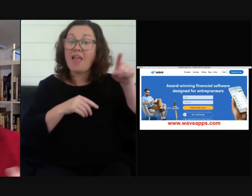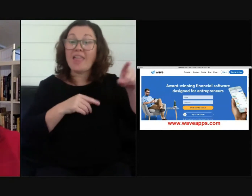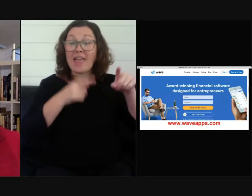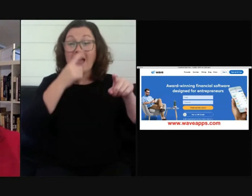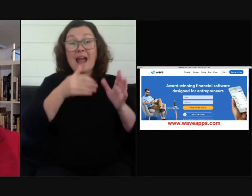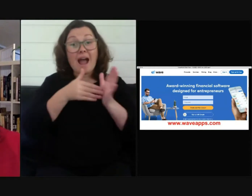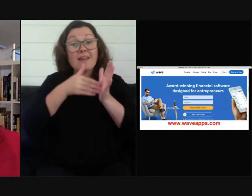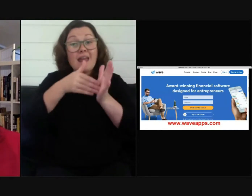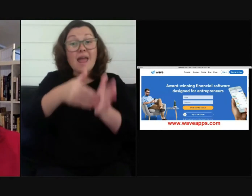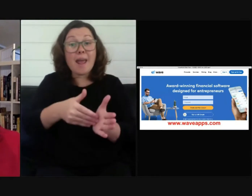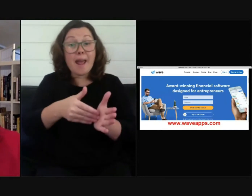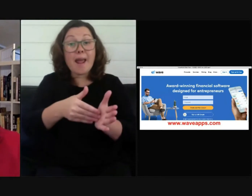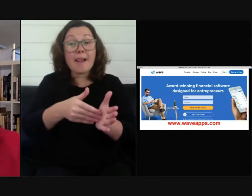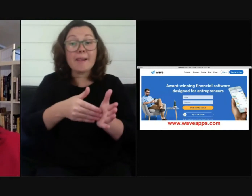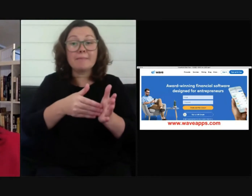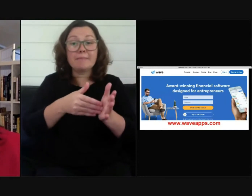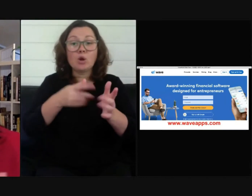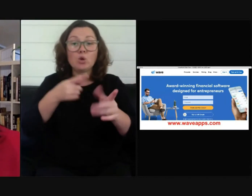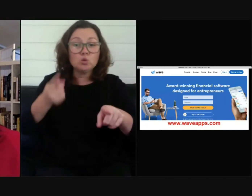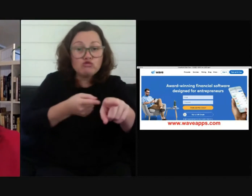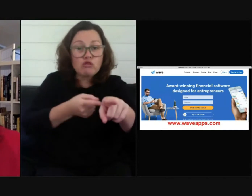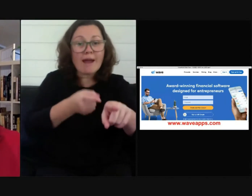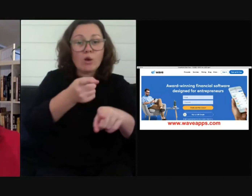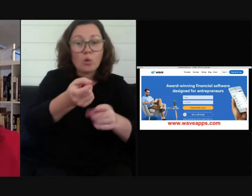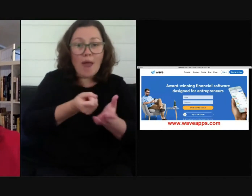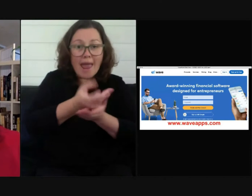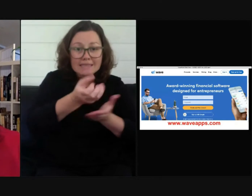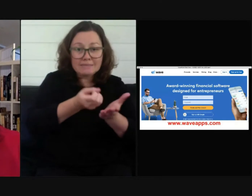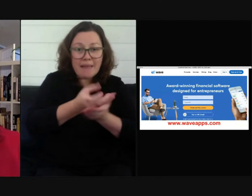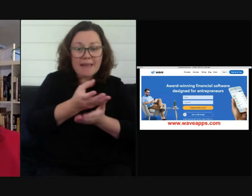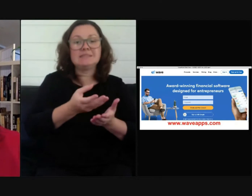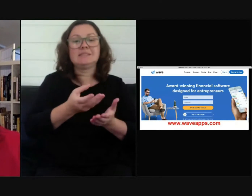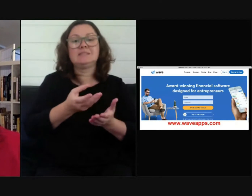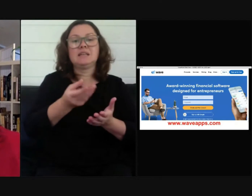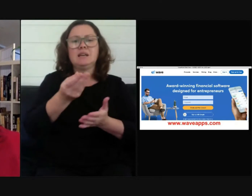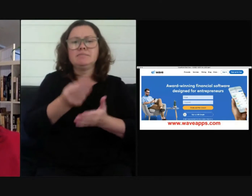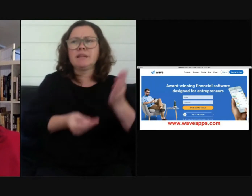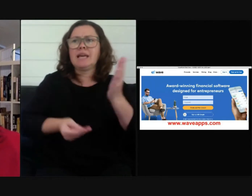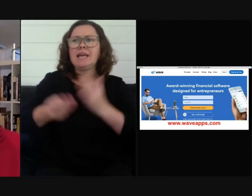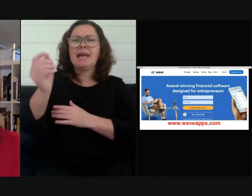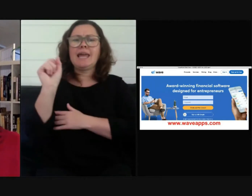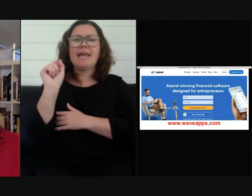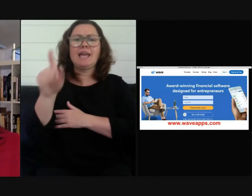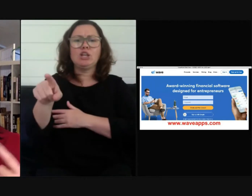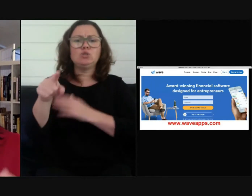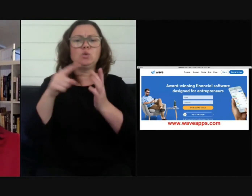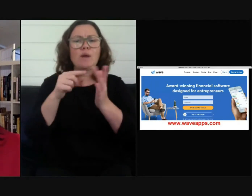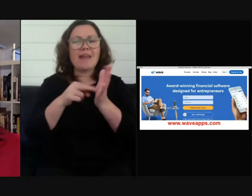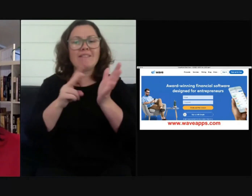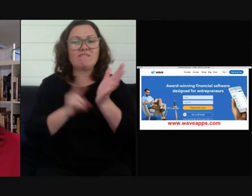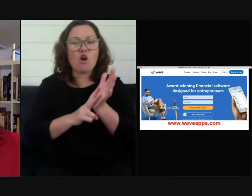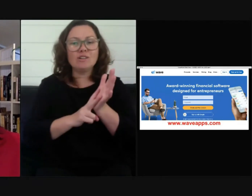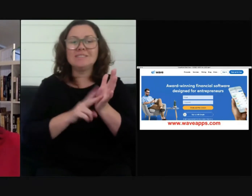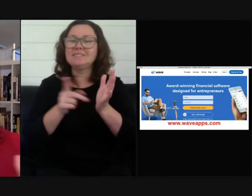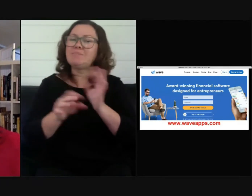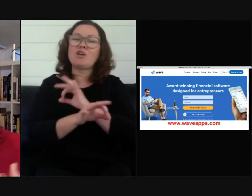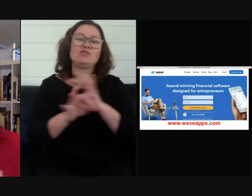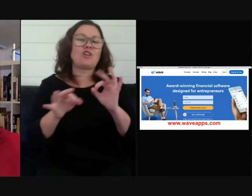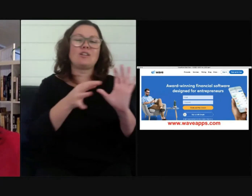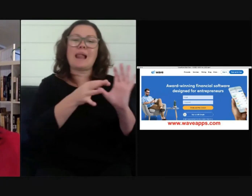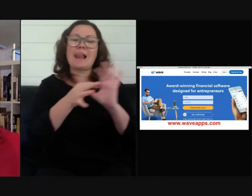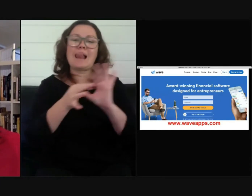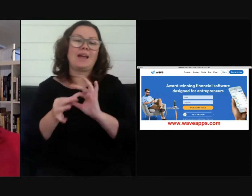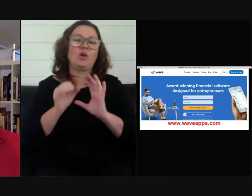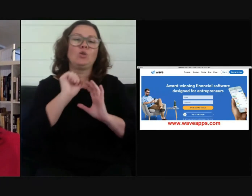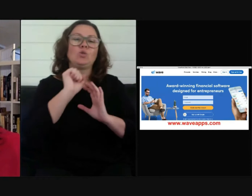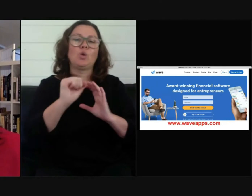track your expenses and issue invoices, it won't link to your bank account, which makes its usefulness a